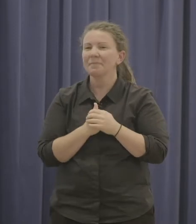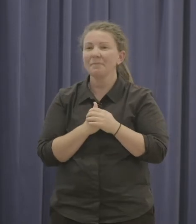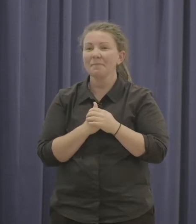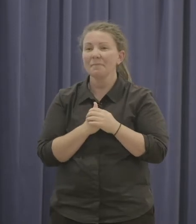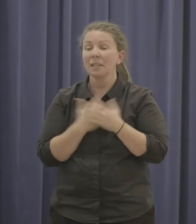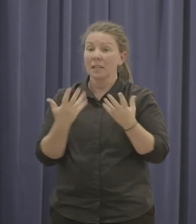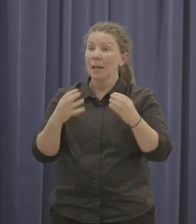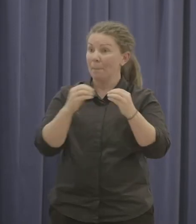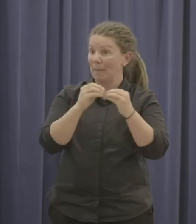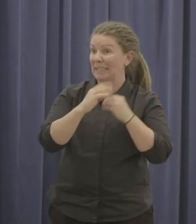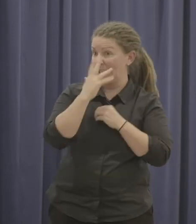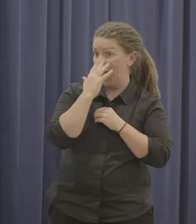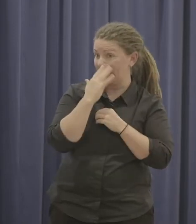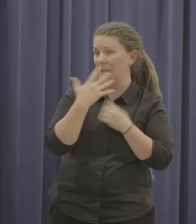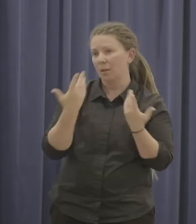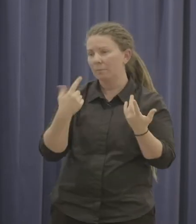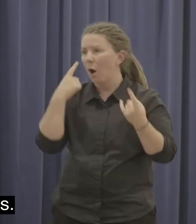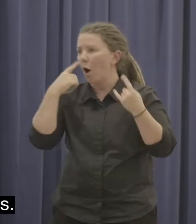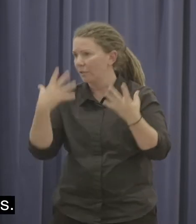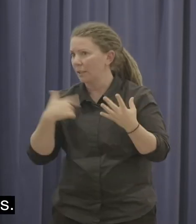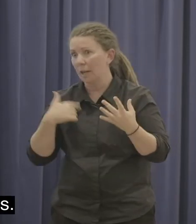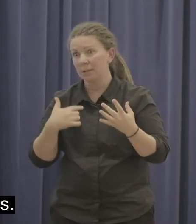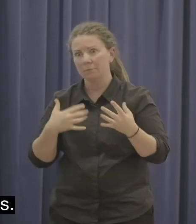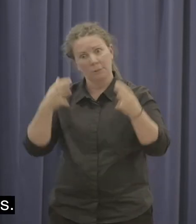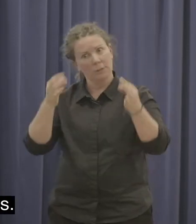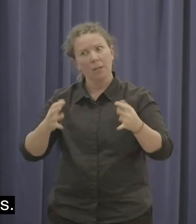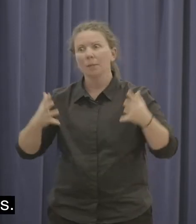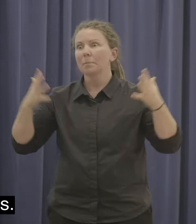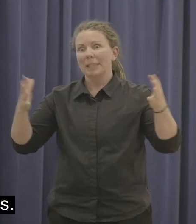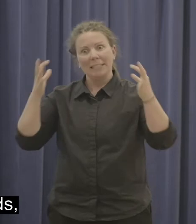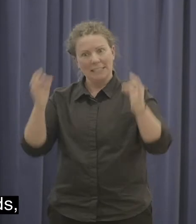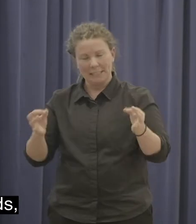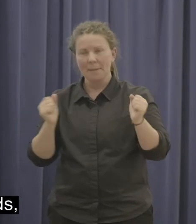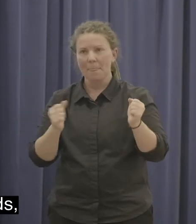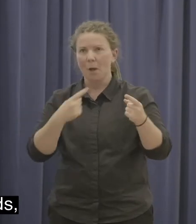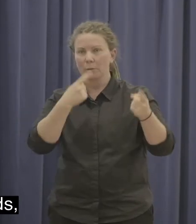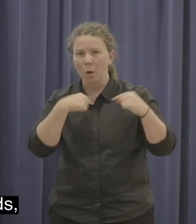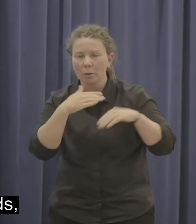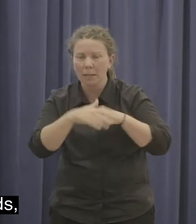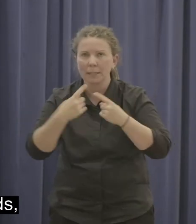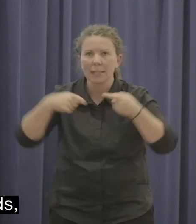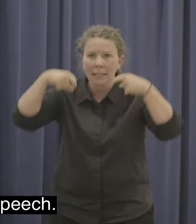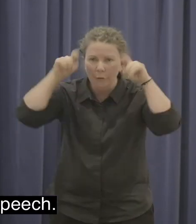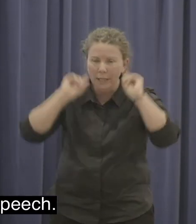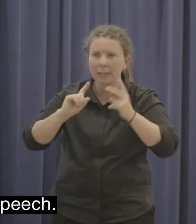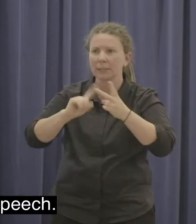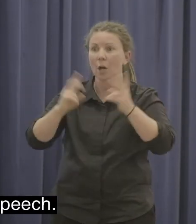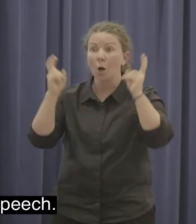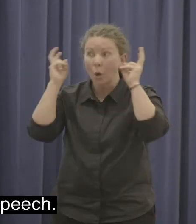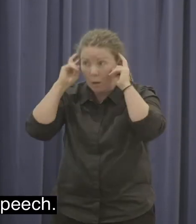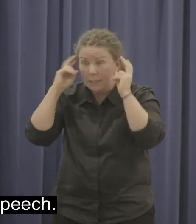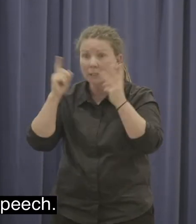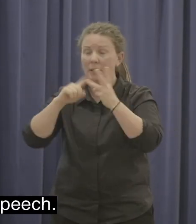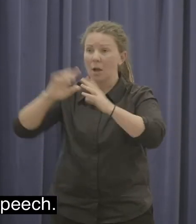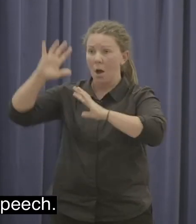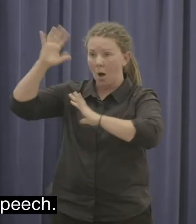Due to Billy's age, I was obviously required to make some big decisions. I was told about hearing aids, cochlear